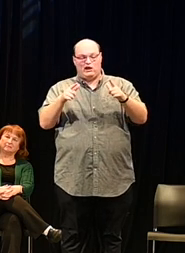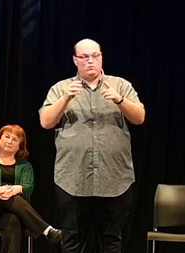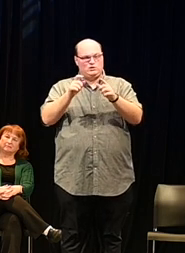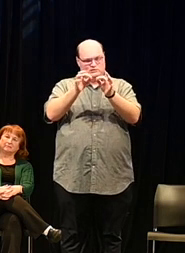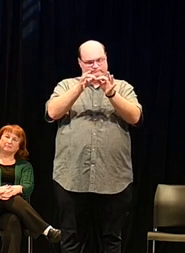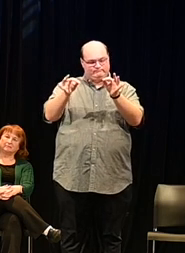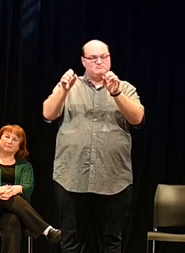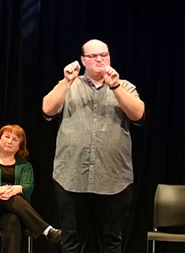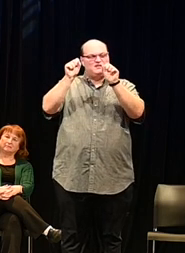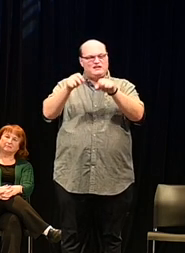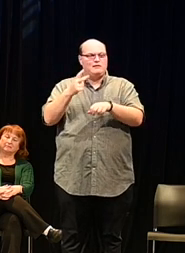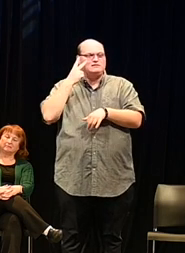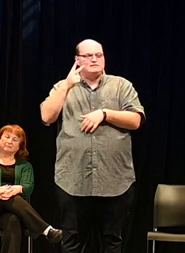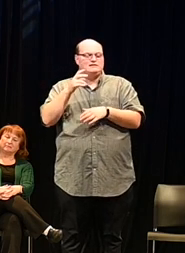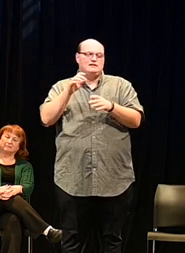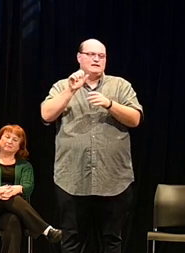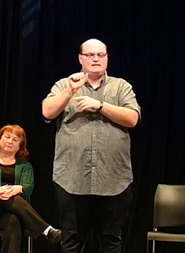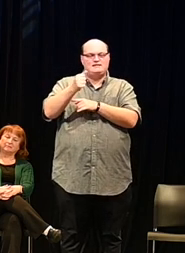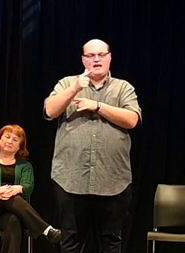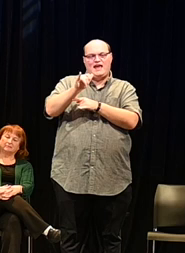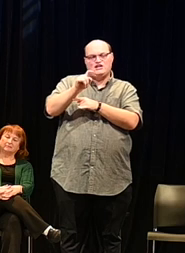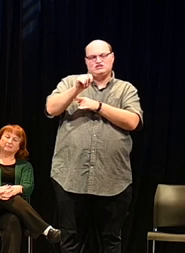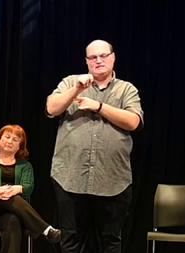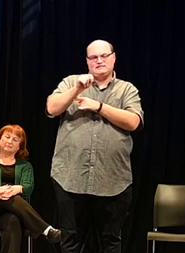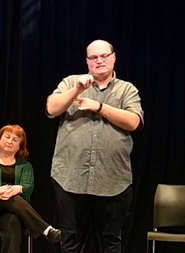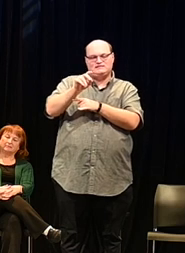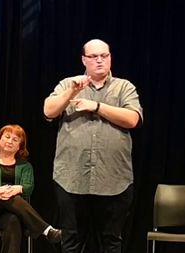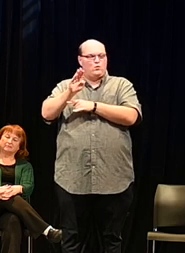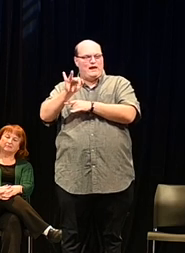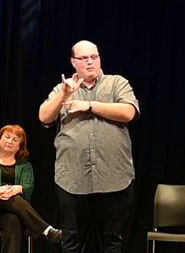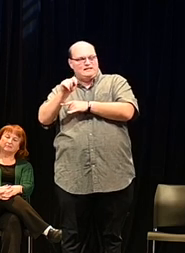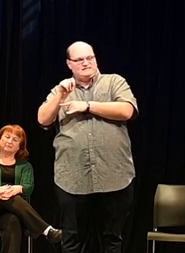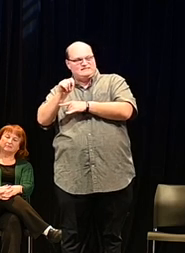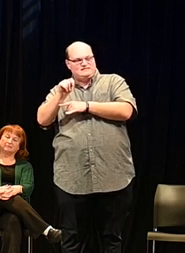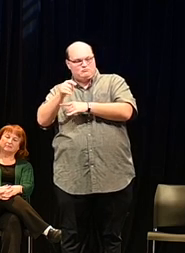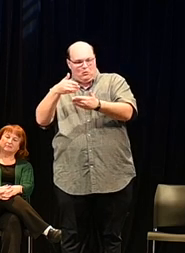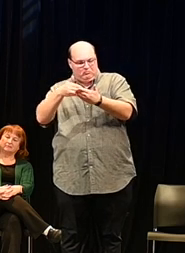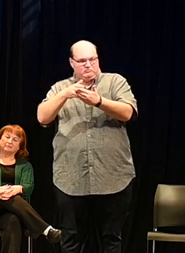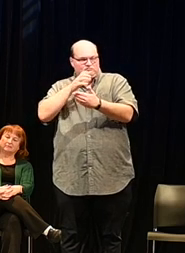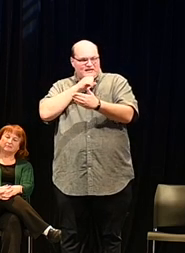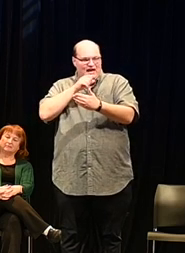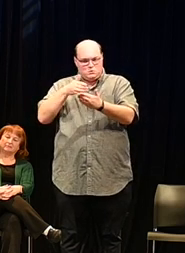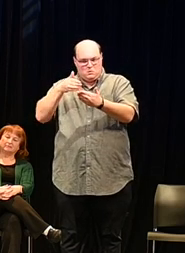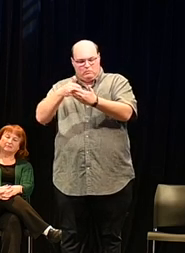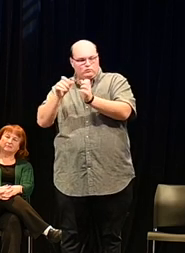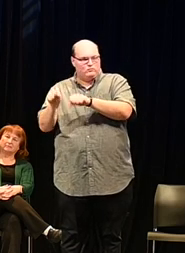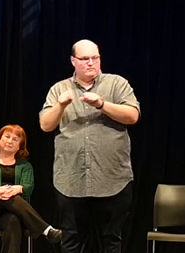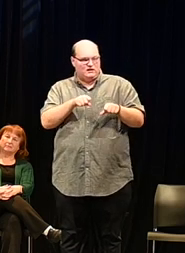could be seen as ageist or ableist. It's a wonderful document,